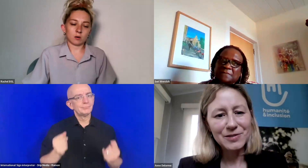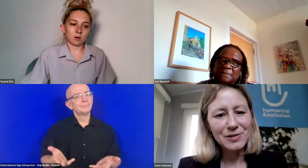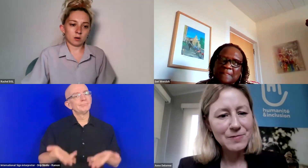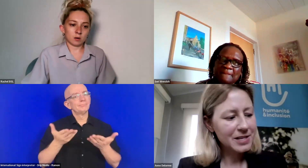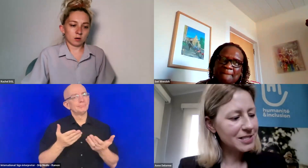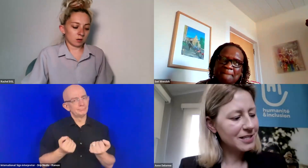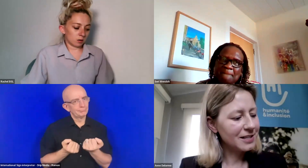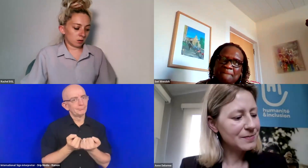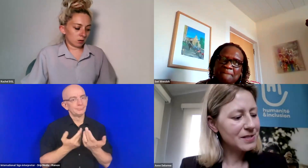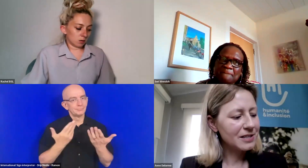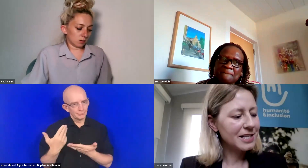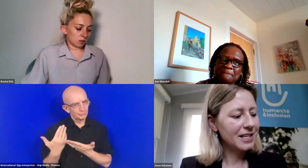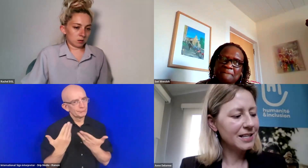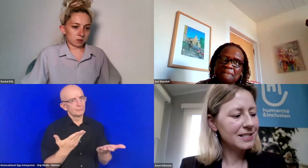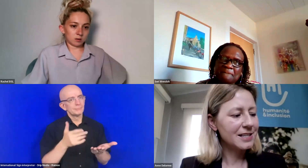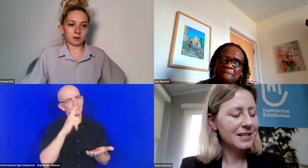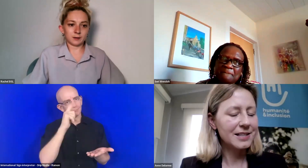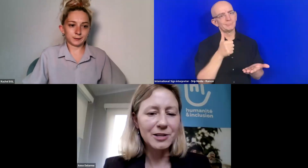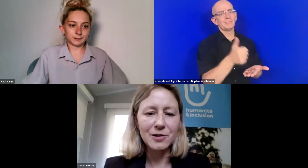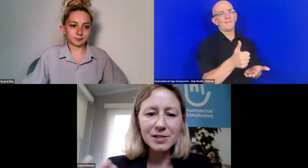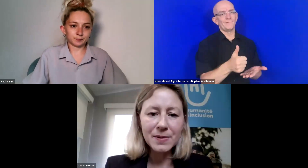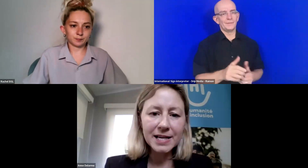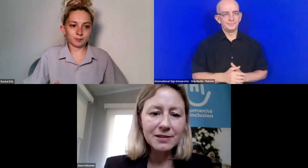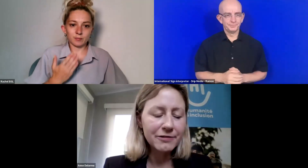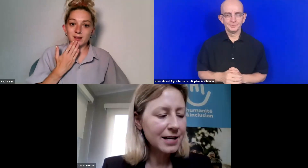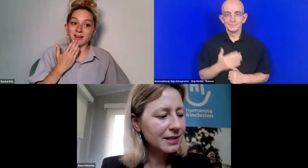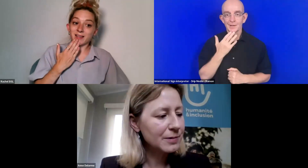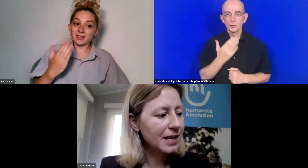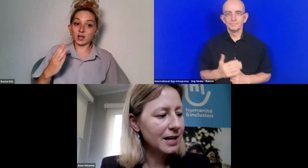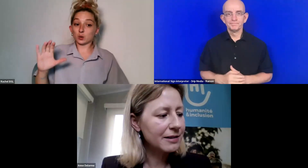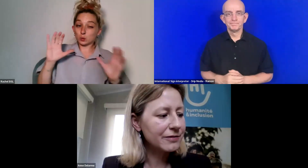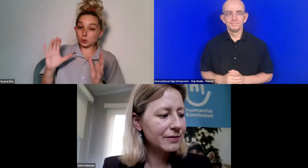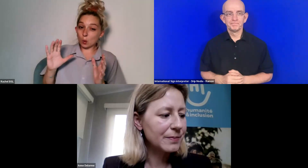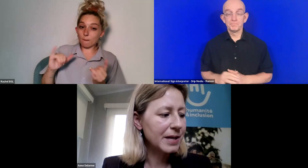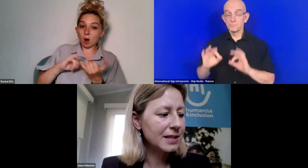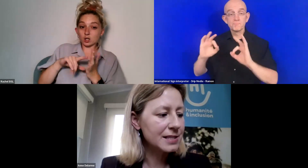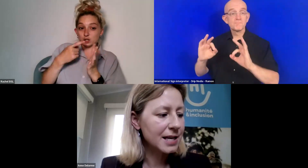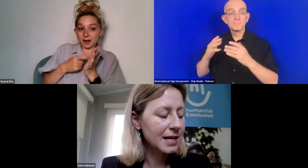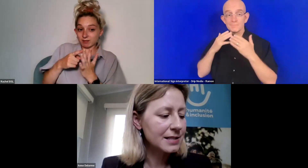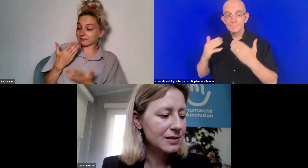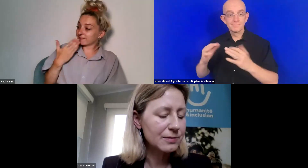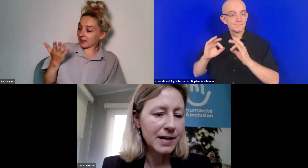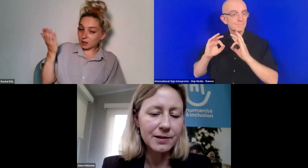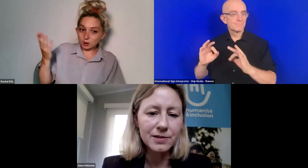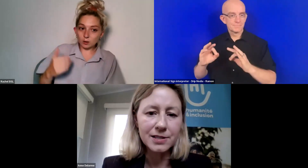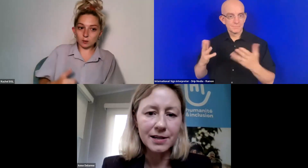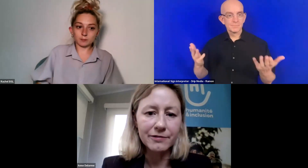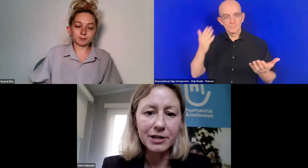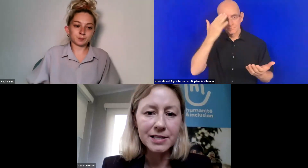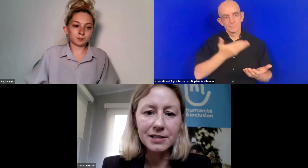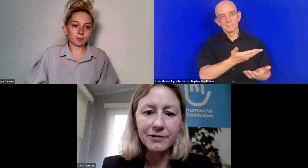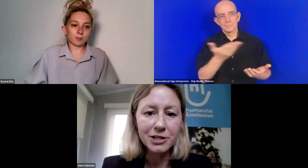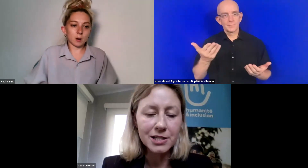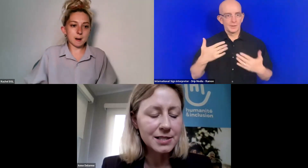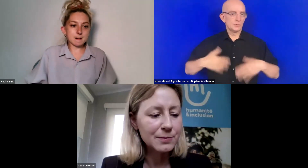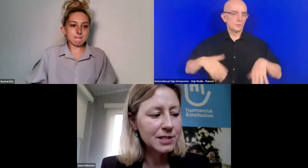Thank you so much, Seri. And, despite the fact that we have made these gains around